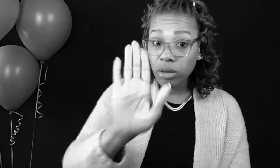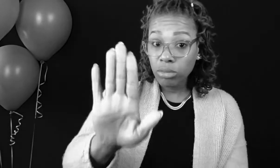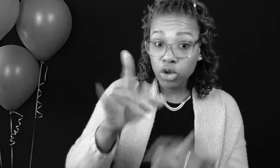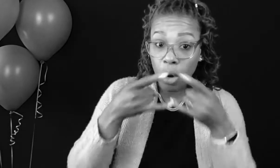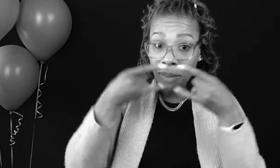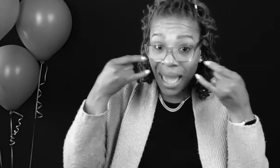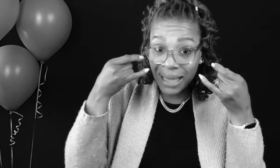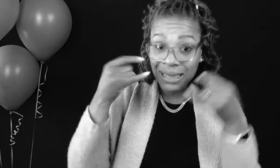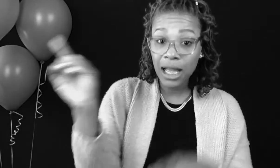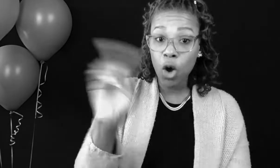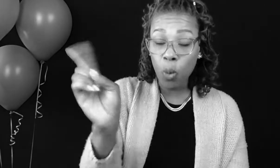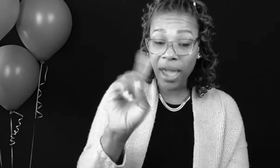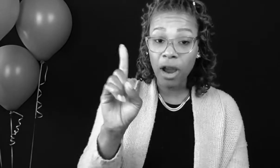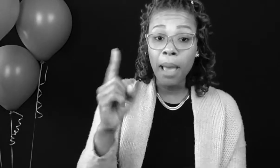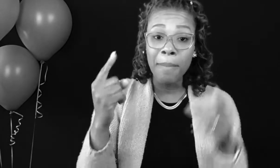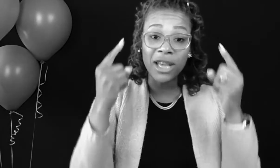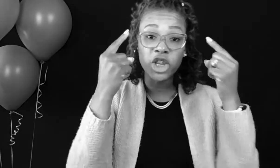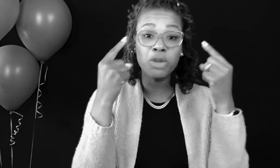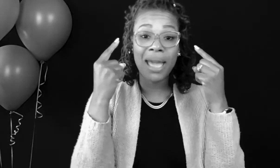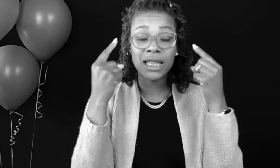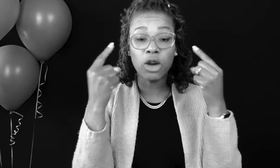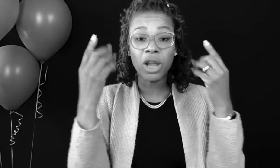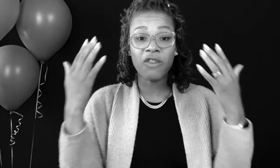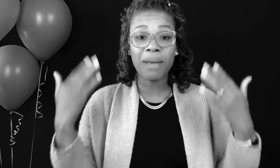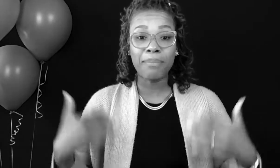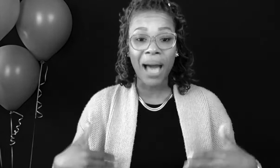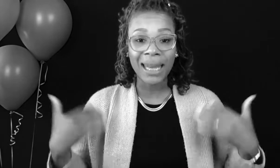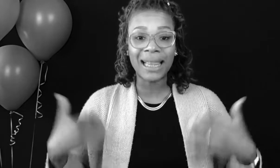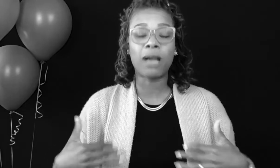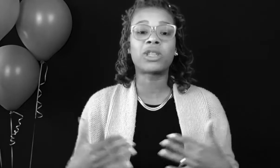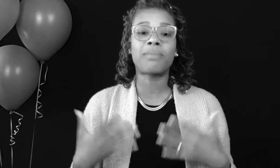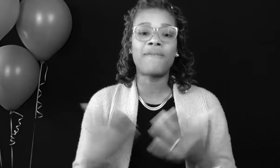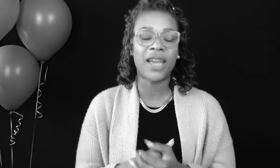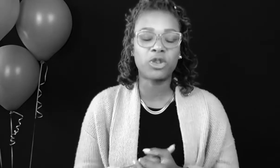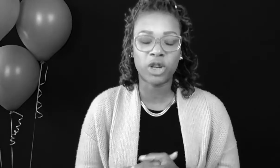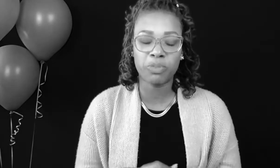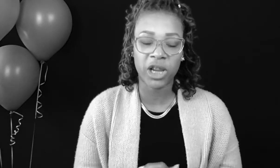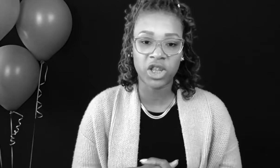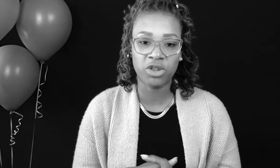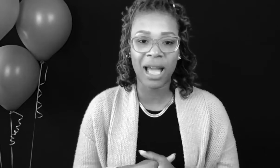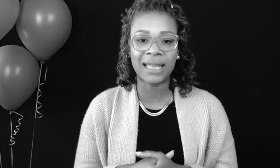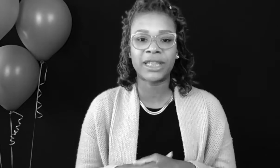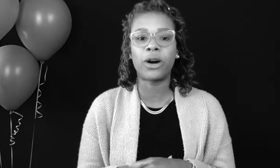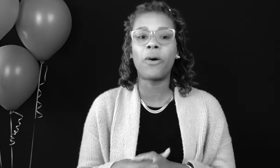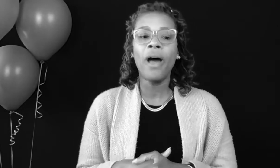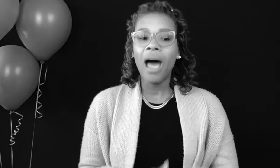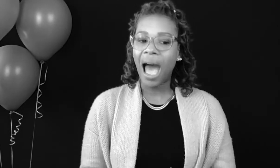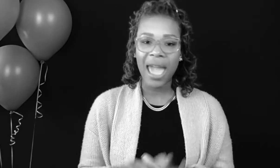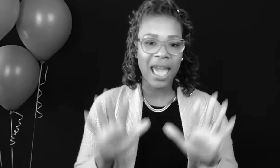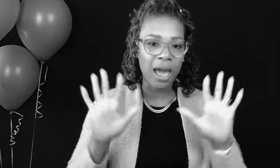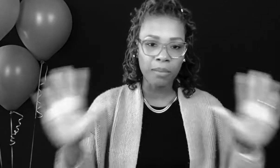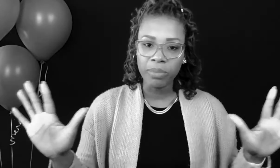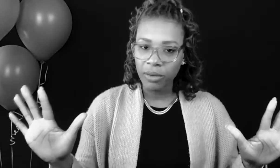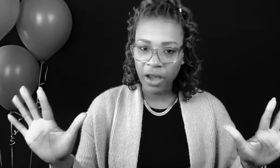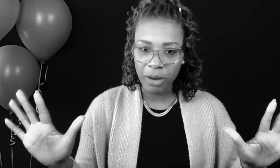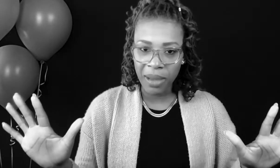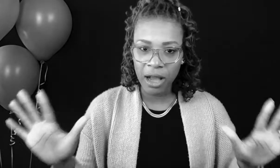Your mask where? Make sure you make note of my body language and my facial expressions. You guys know I am very big on